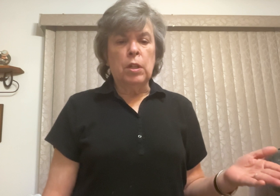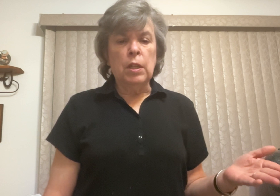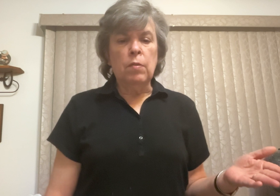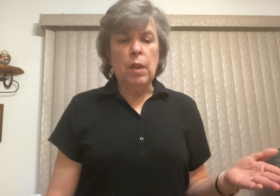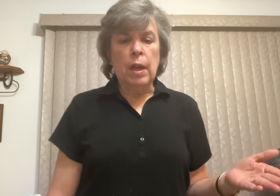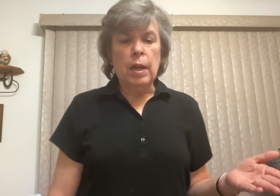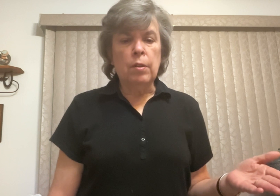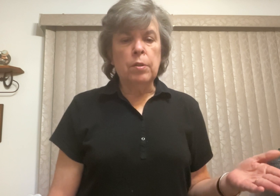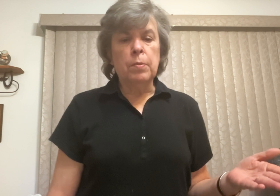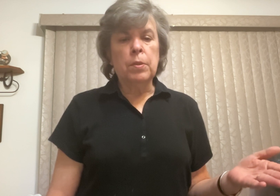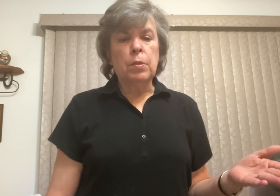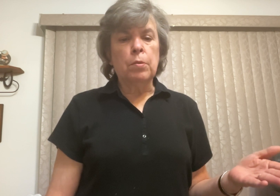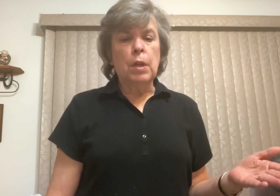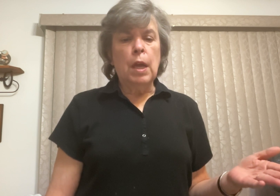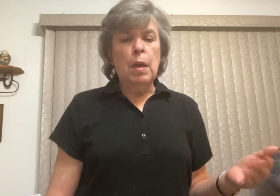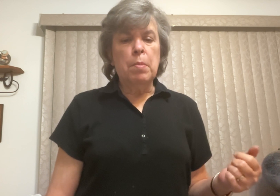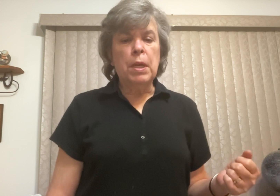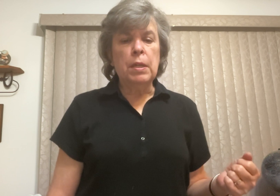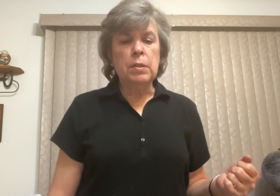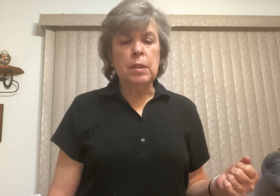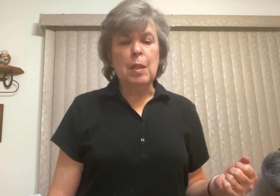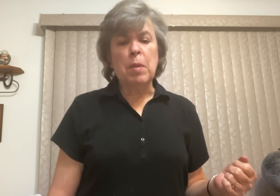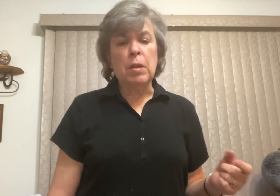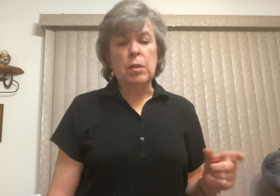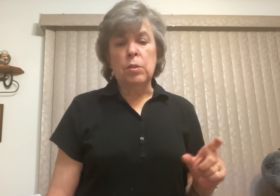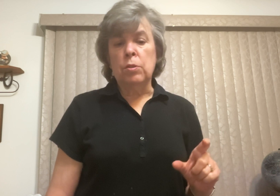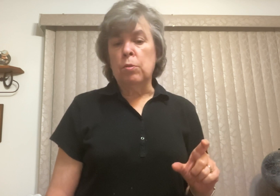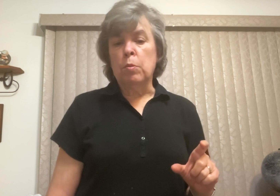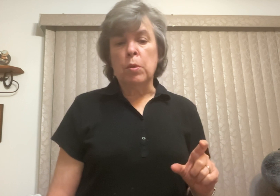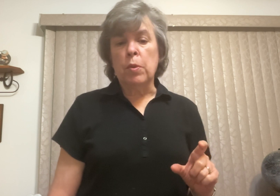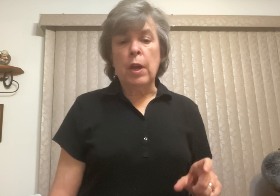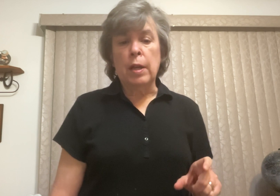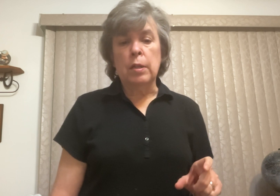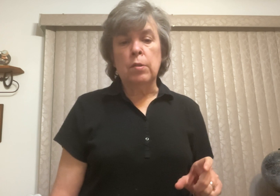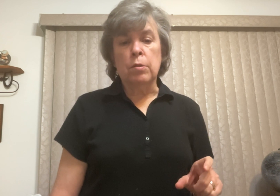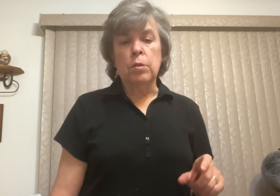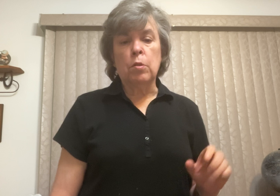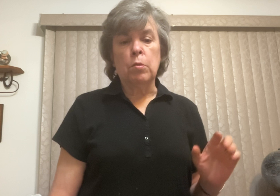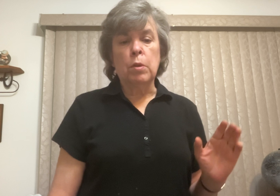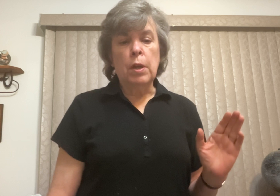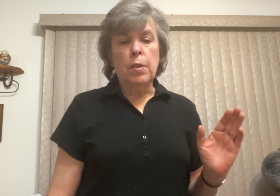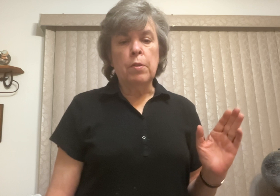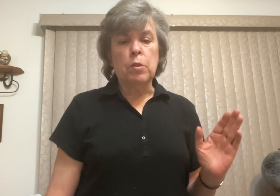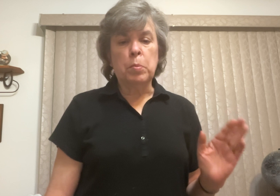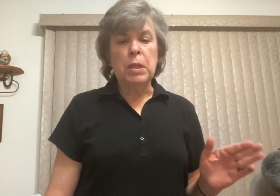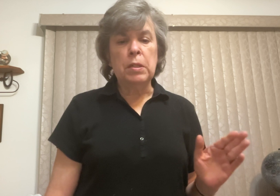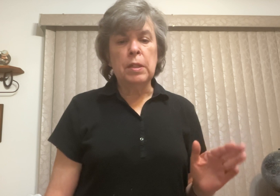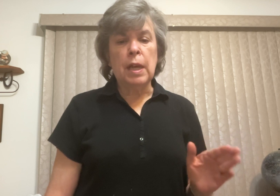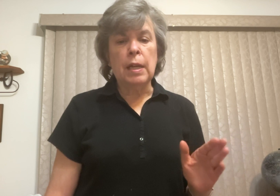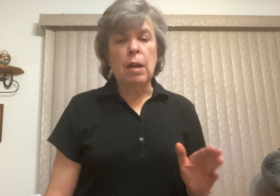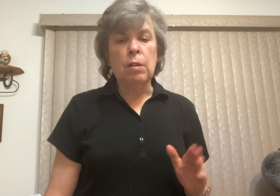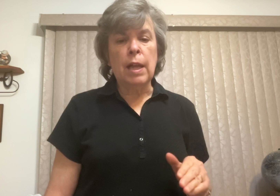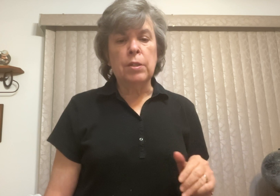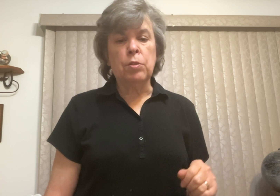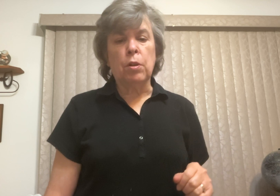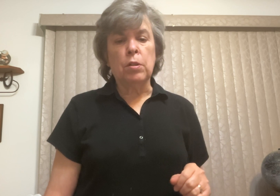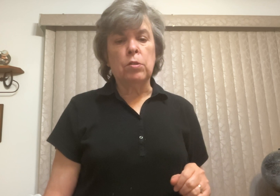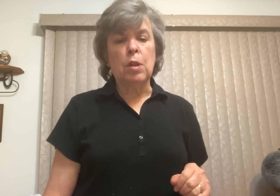leave that out. So peace, and I'm not going to do the word that either. So there's peace that outlasts darkness. So I'm going to